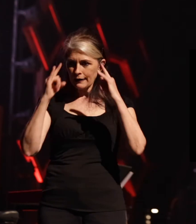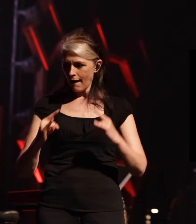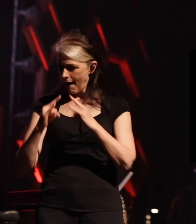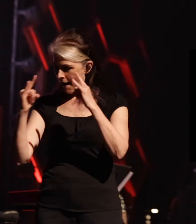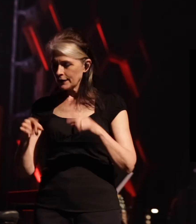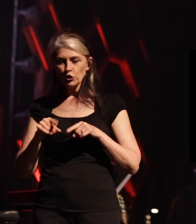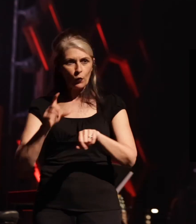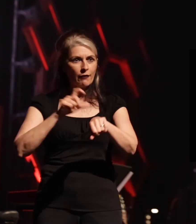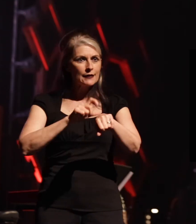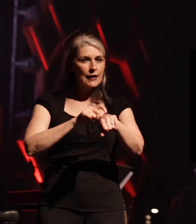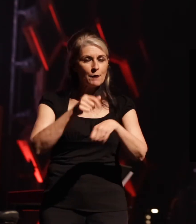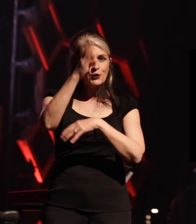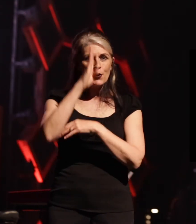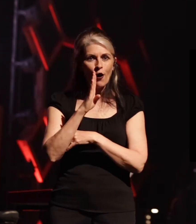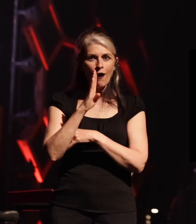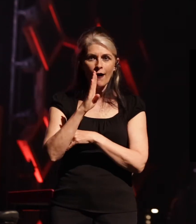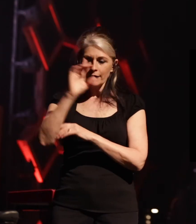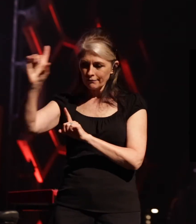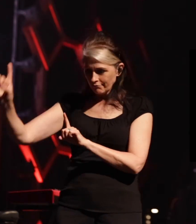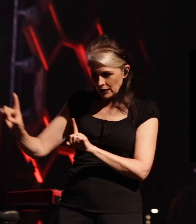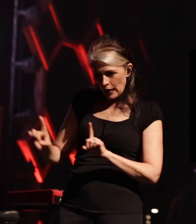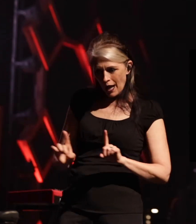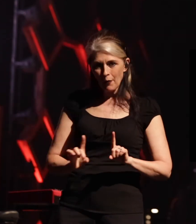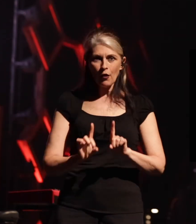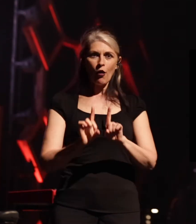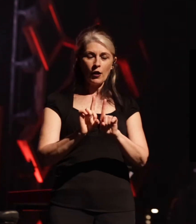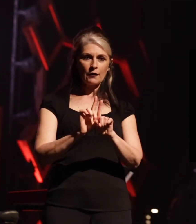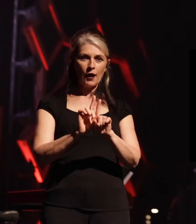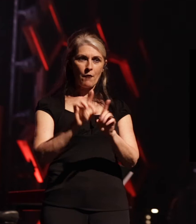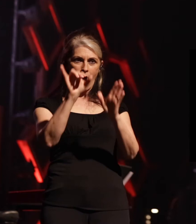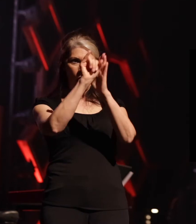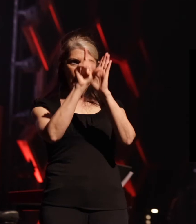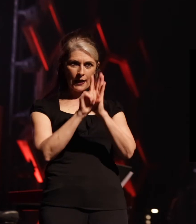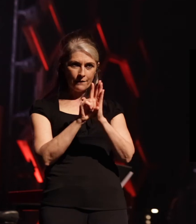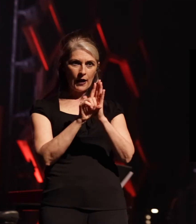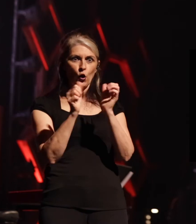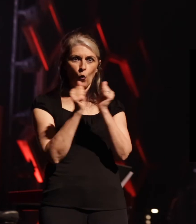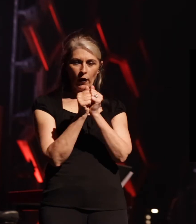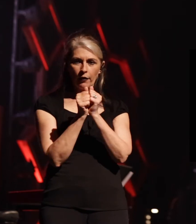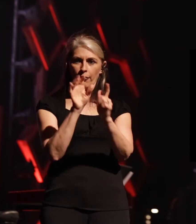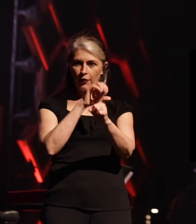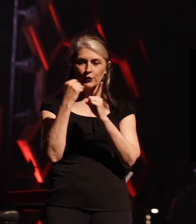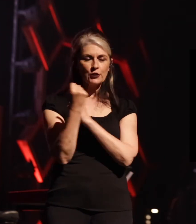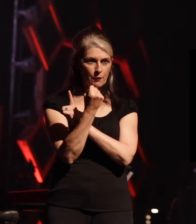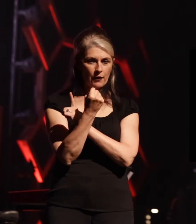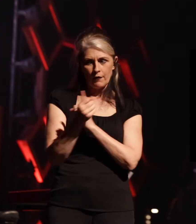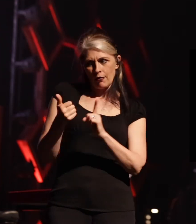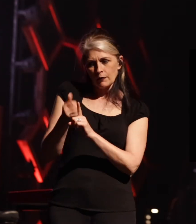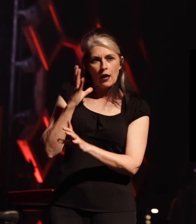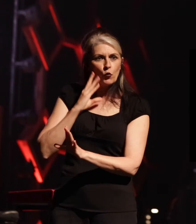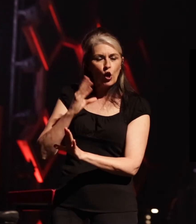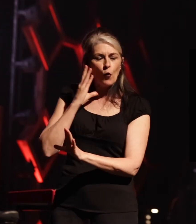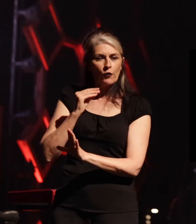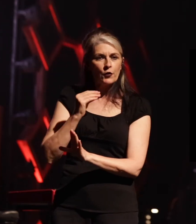God came alongside of them, identified with them in their circumstances of what they were going through, and he set up his